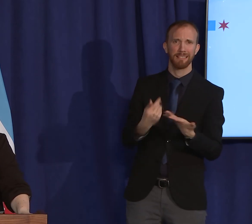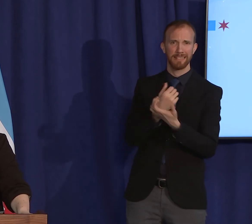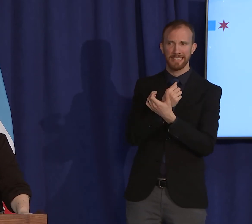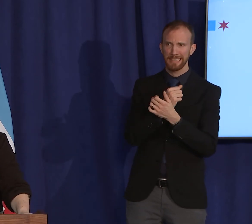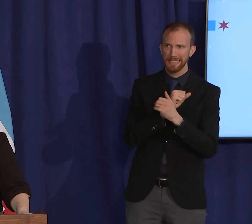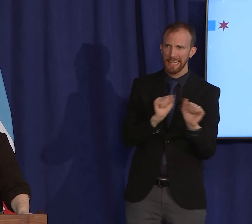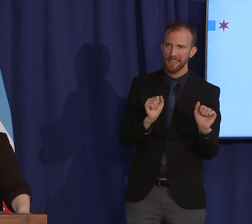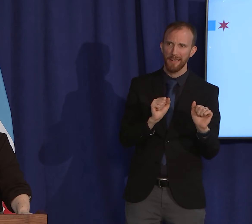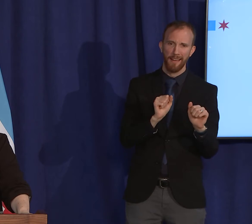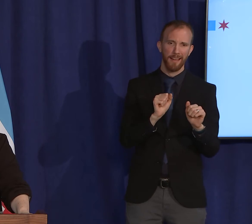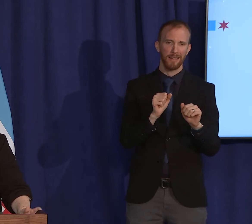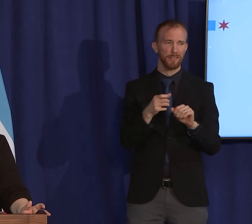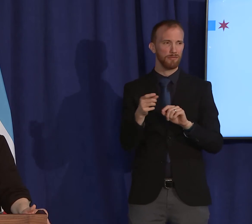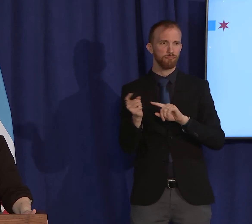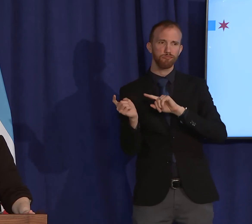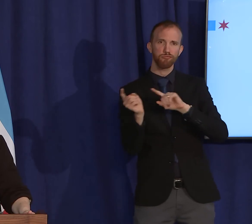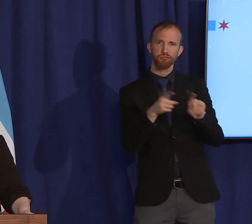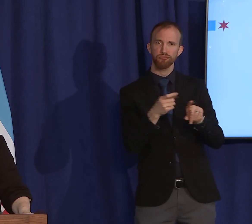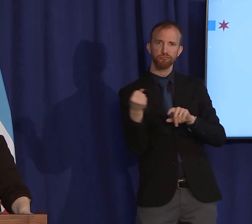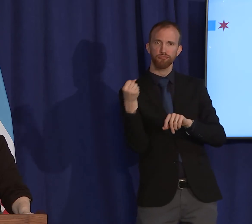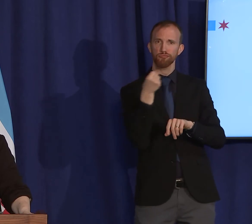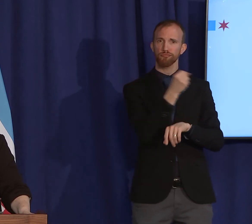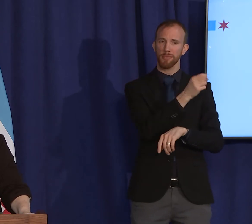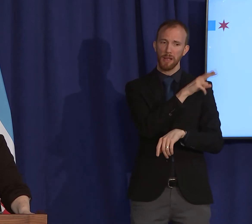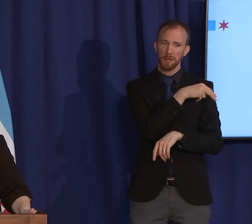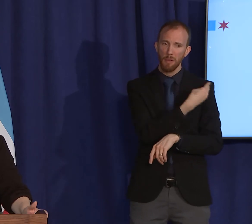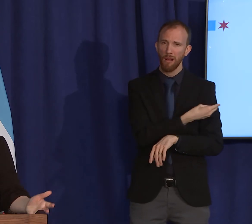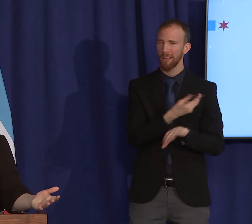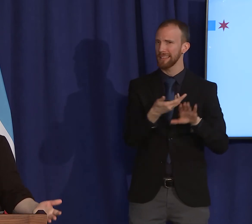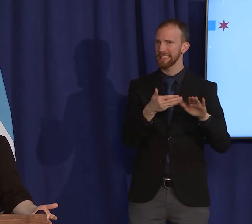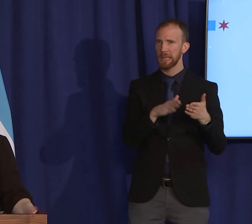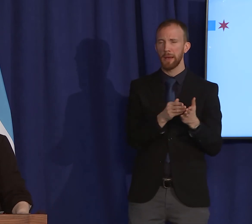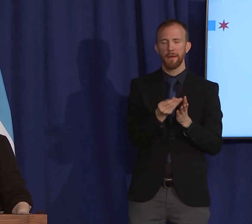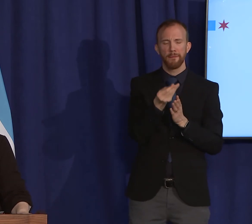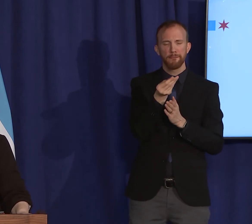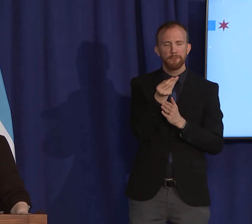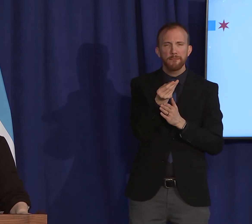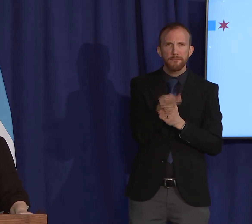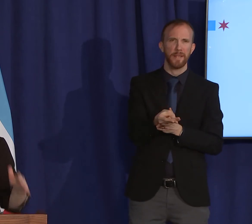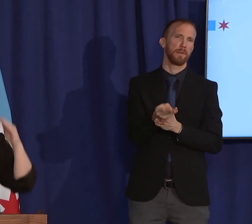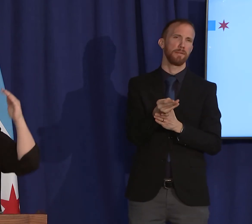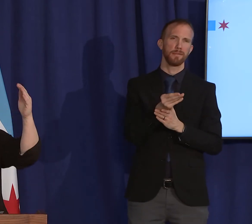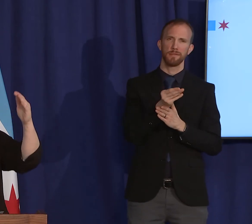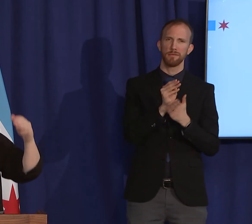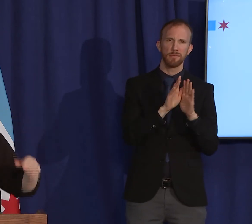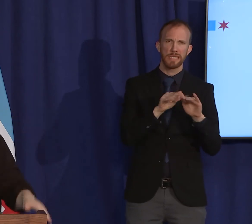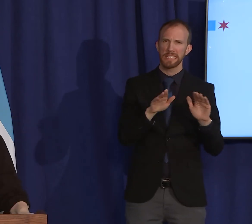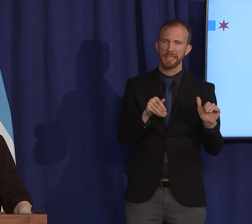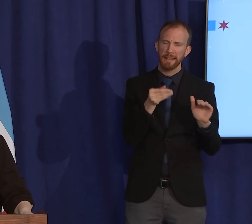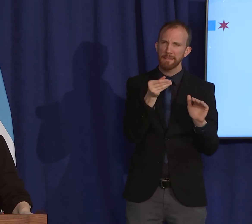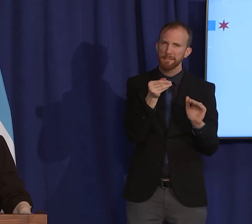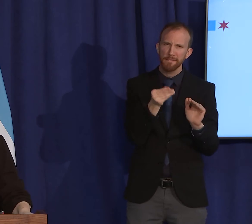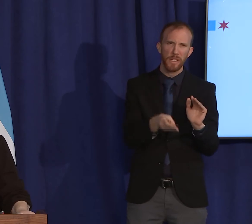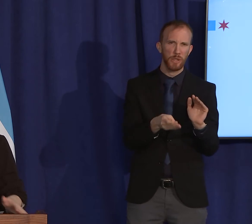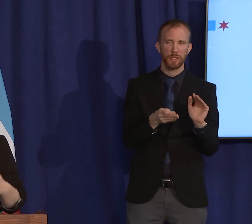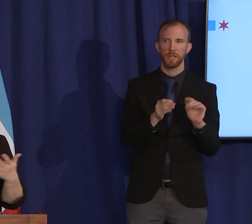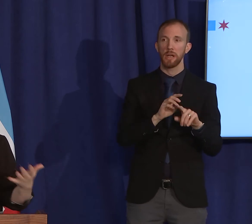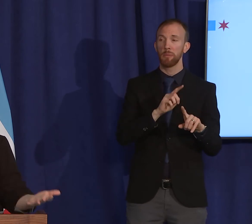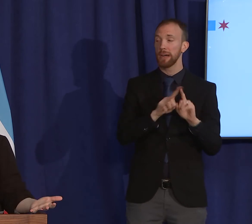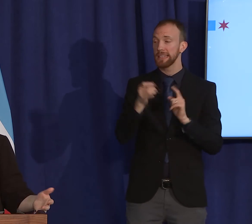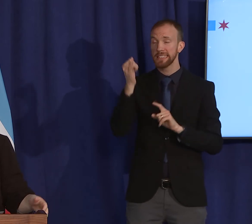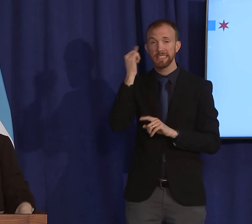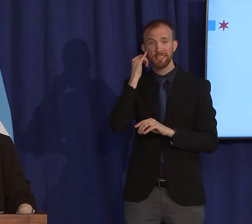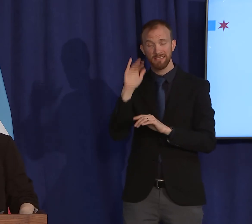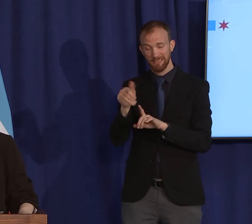and death. We've just not seen a lot of kids get hospitalized or die, thank goodness. But where there are kids with the serious underlying